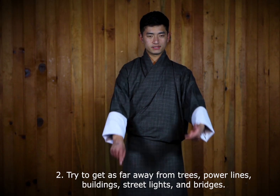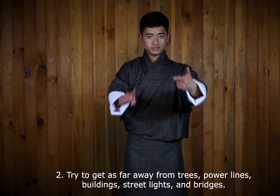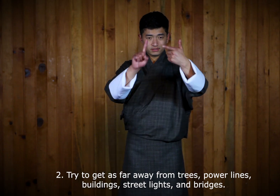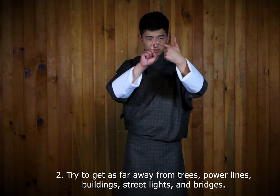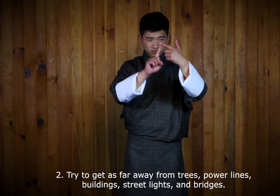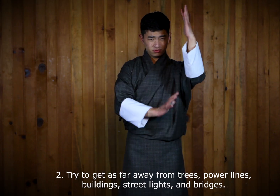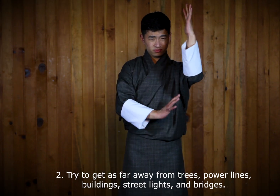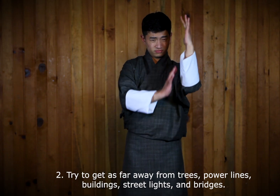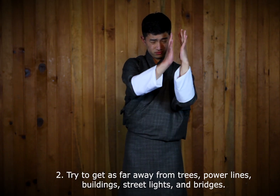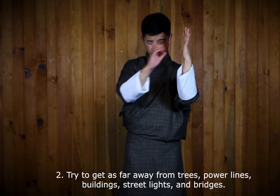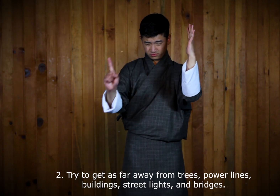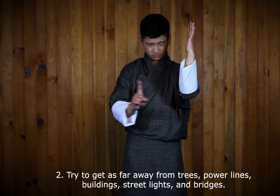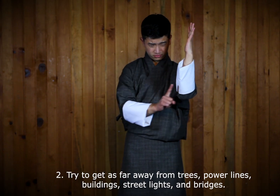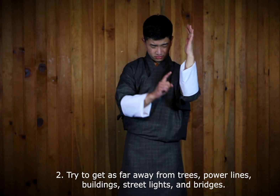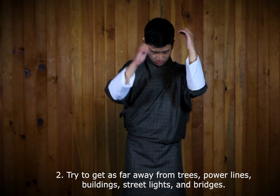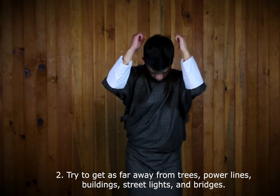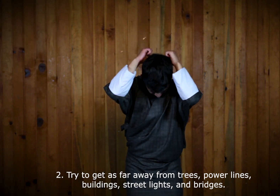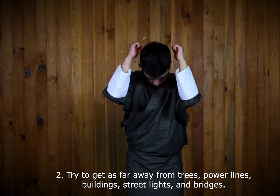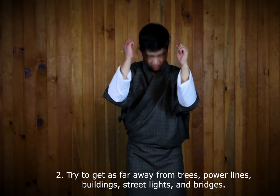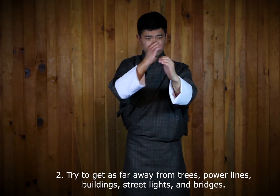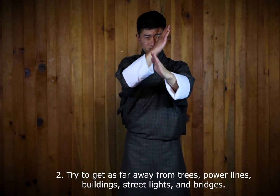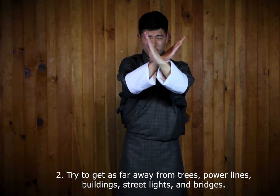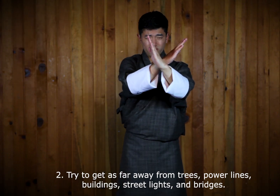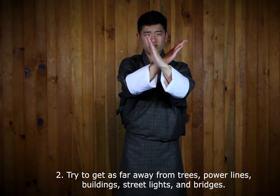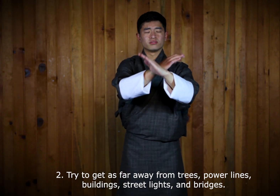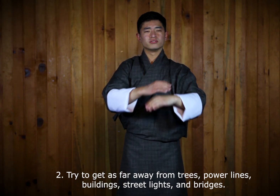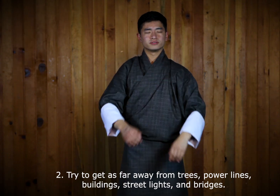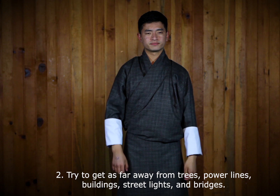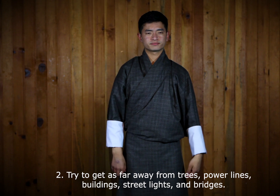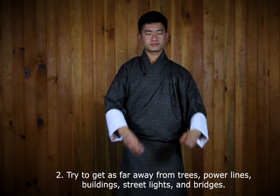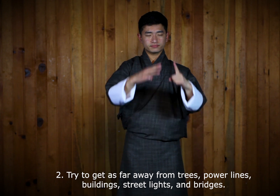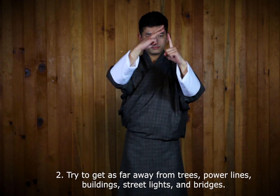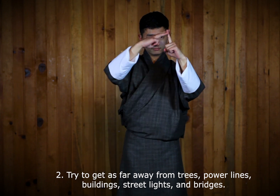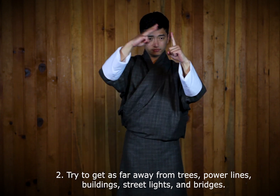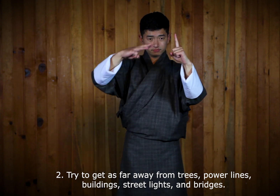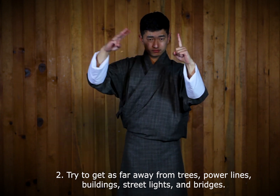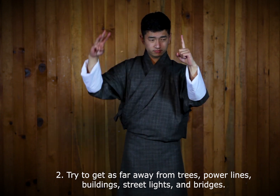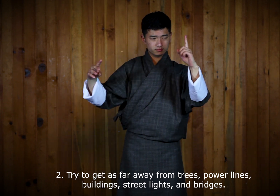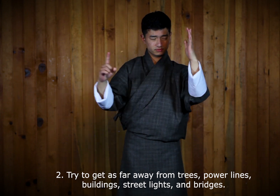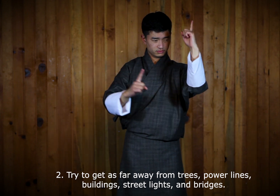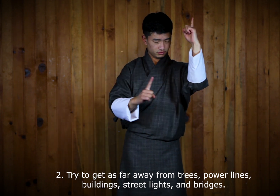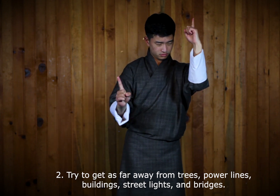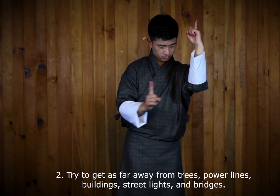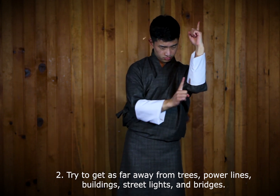2. Try to get as far away from trees, power lines,